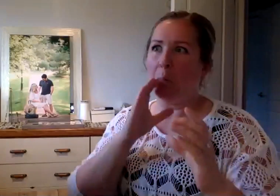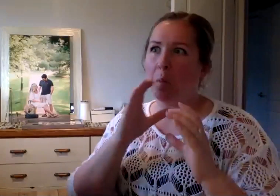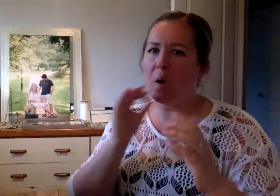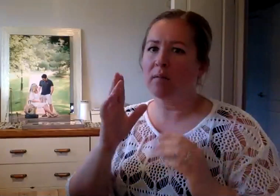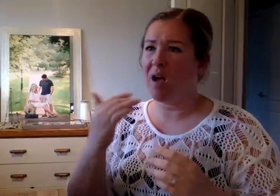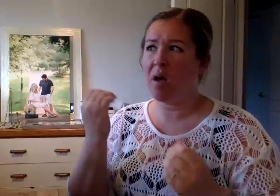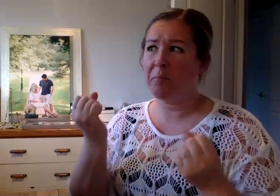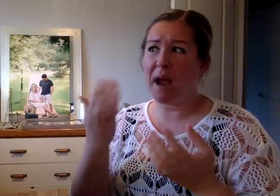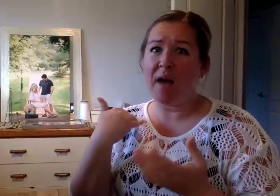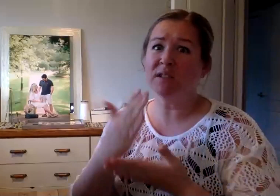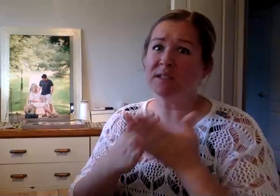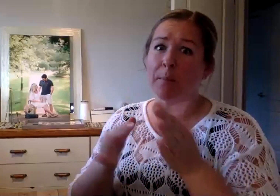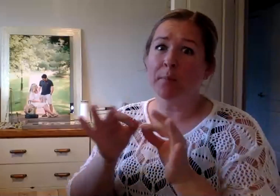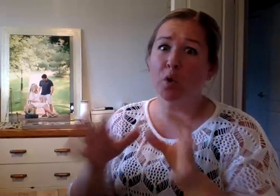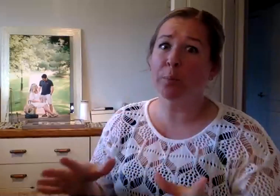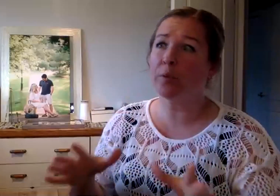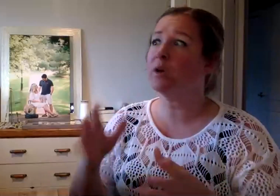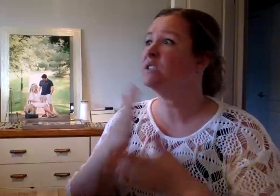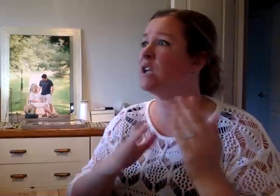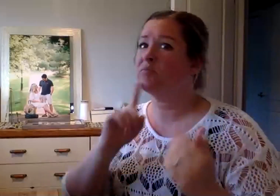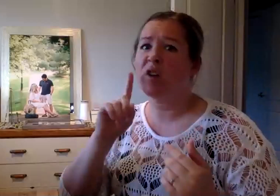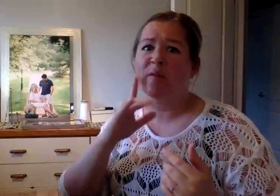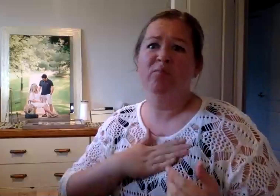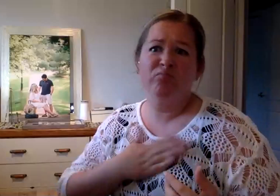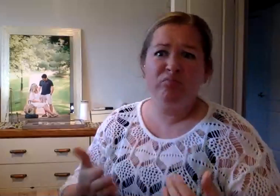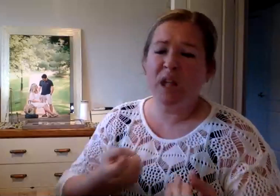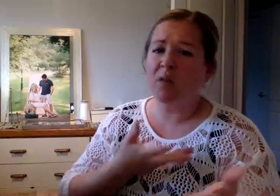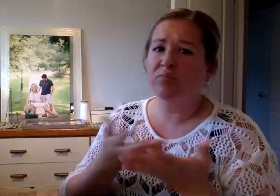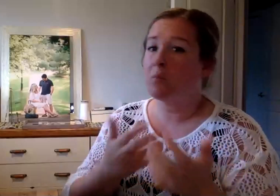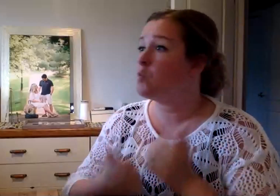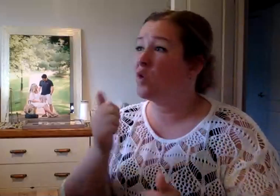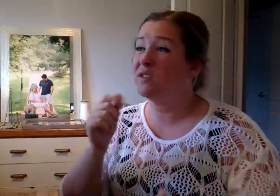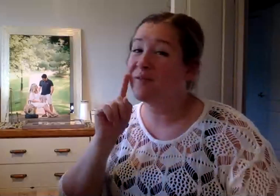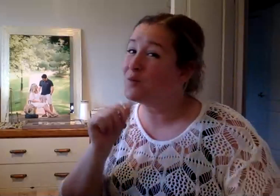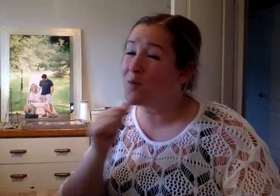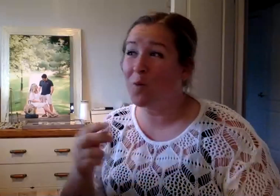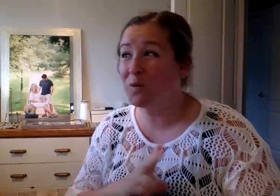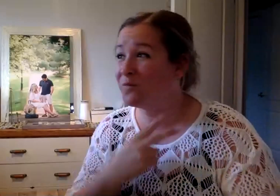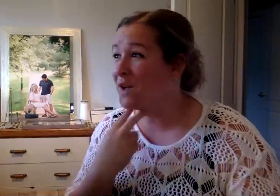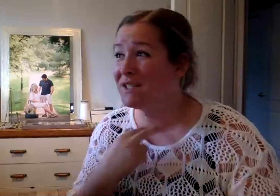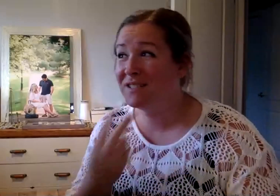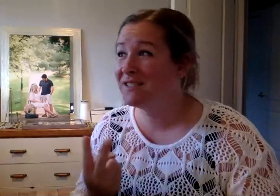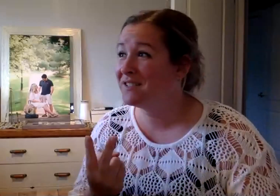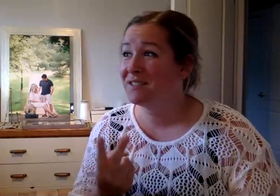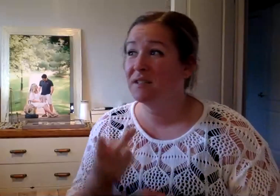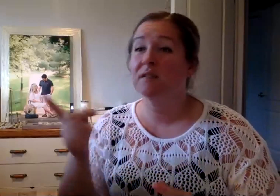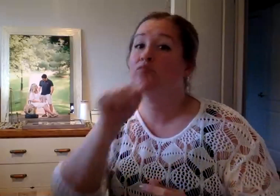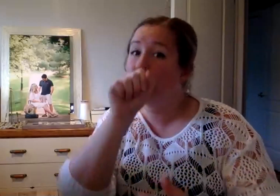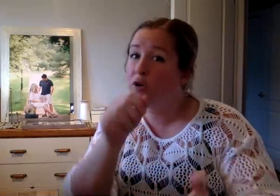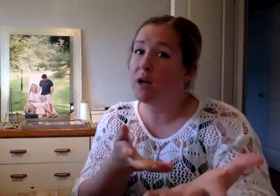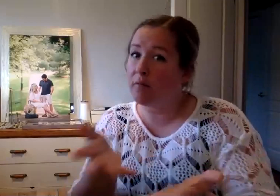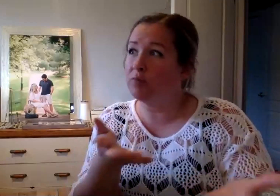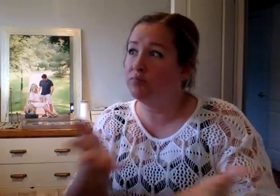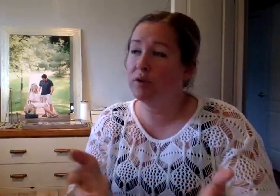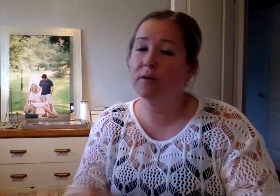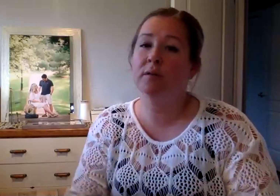deaf, that how they communicate, how we communicate with an interpreter, without an interpreter, to see that a lot of deaf people